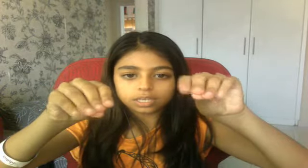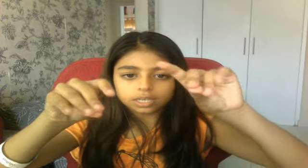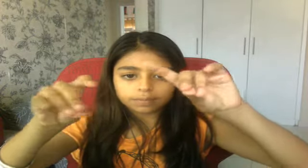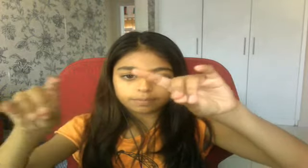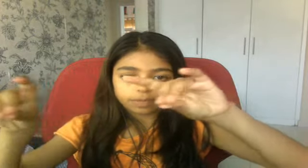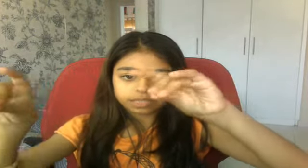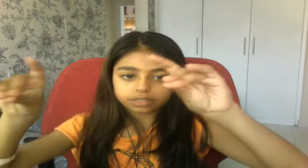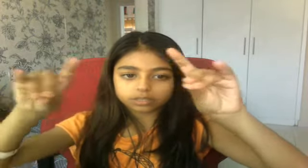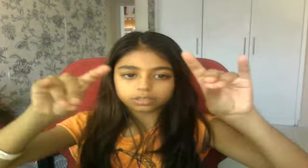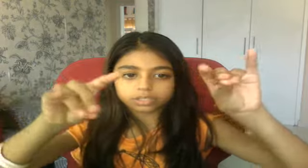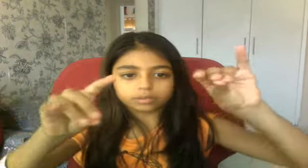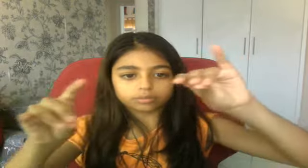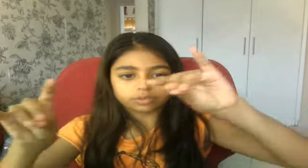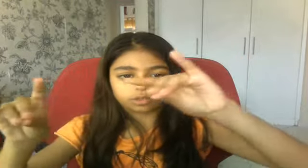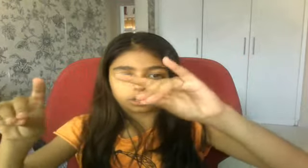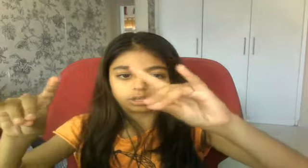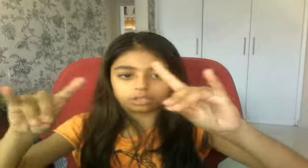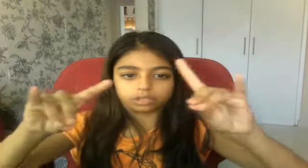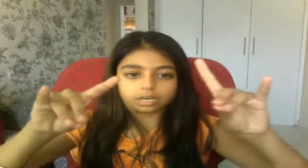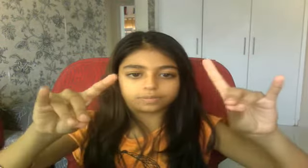mentally retarded llama,